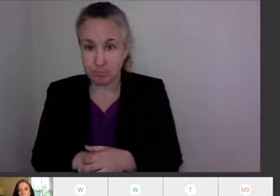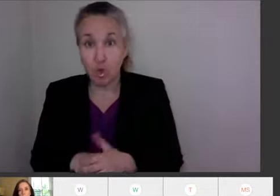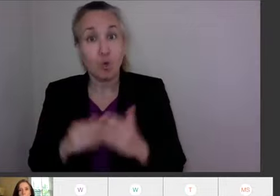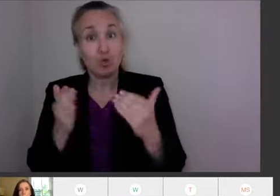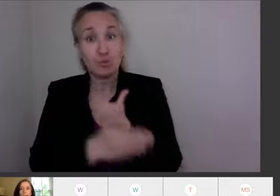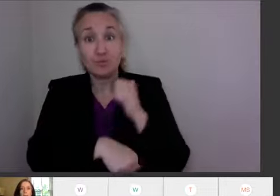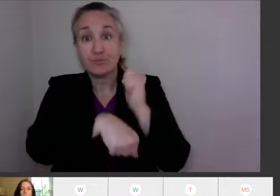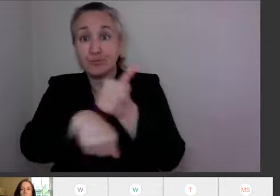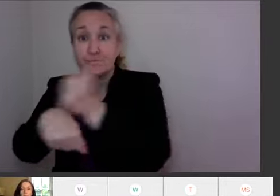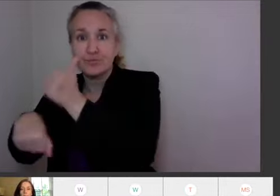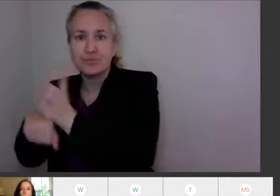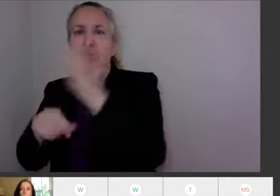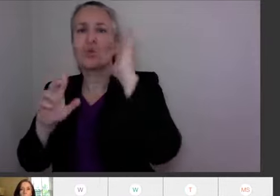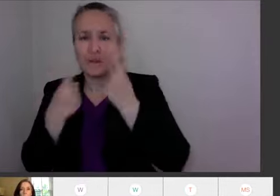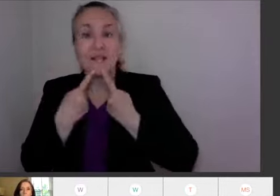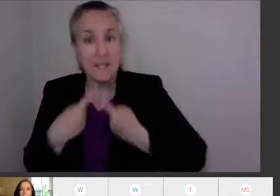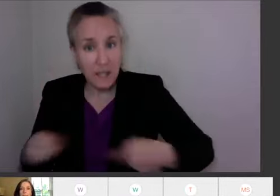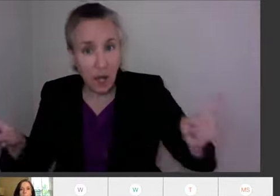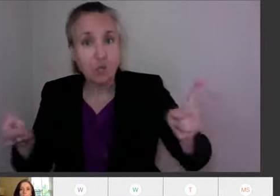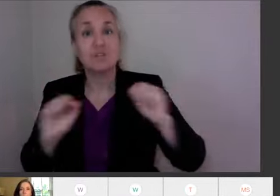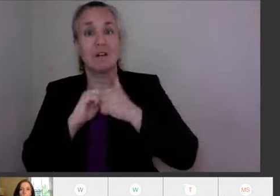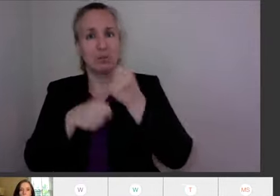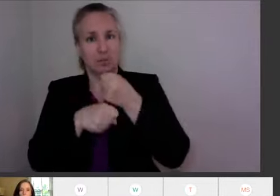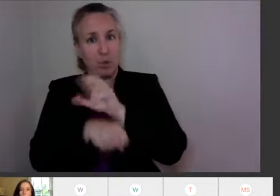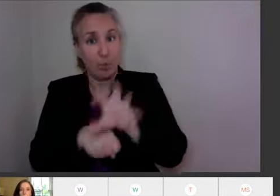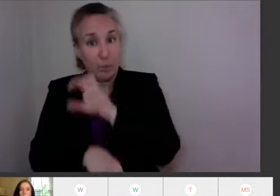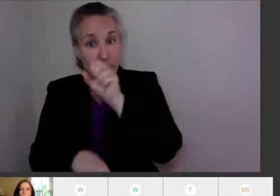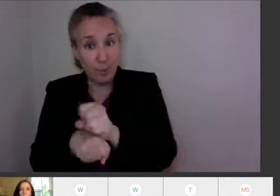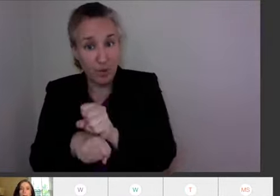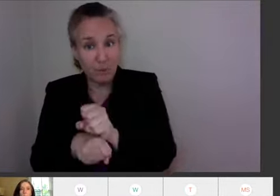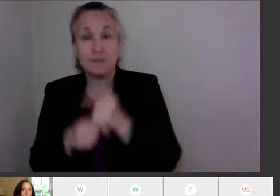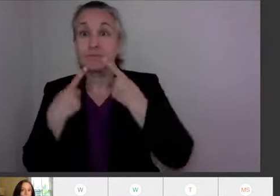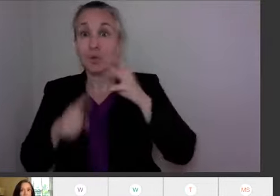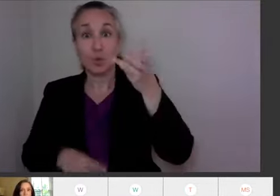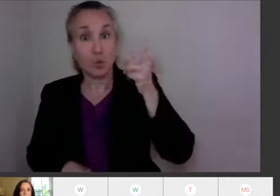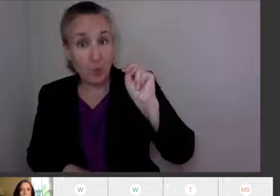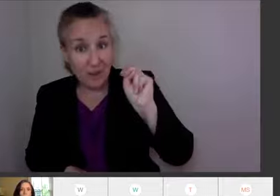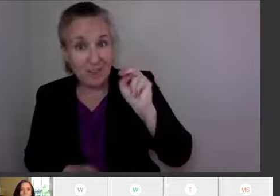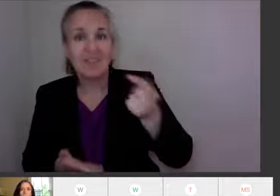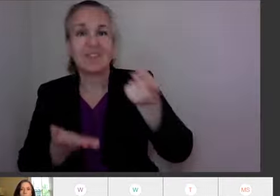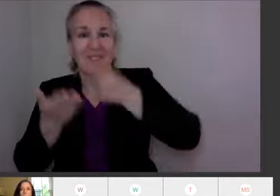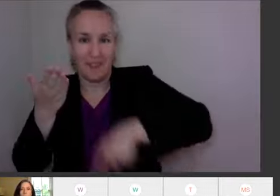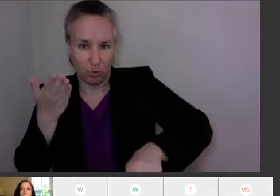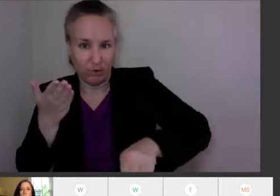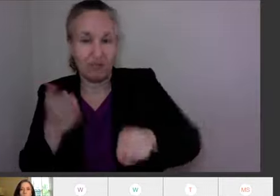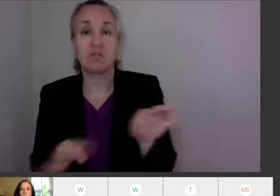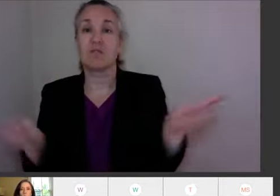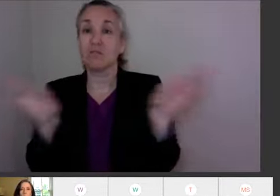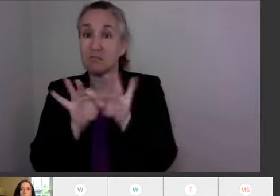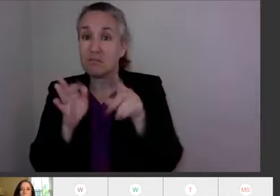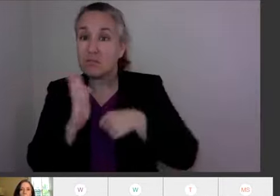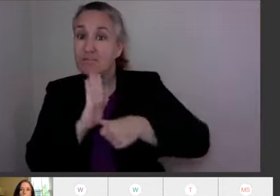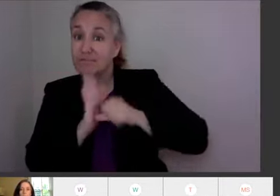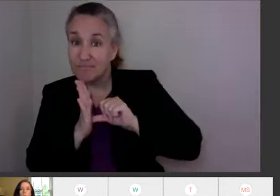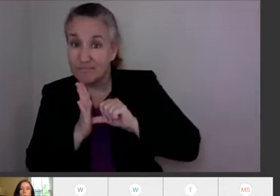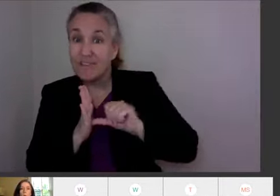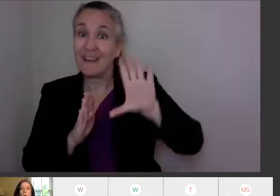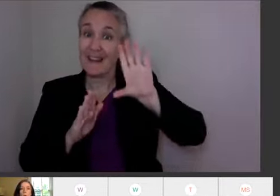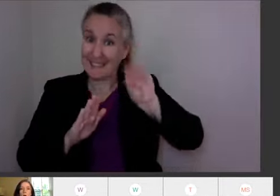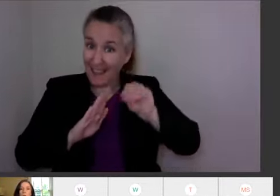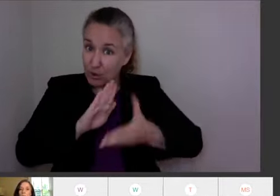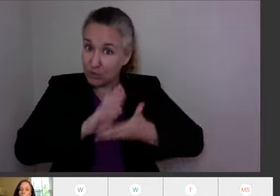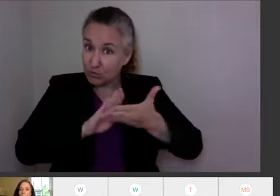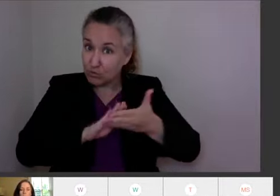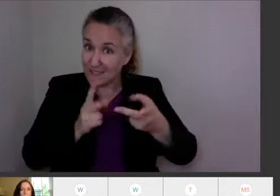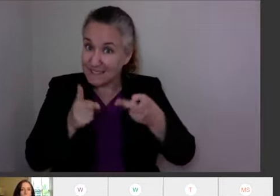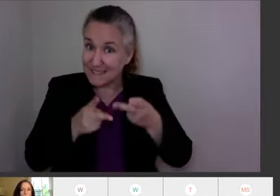will be located and how to make an appointment next week. I want to emphasize that these county-run sites